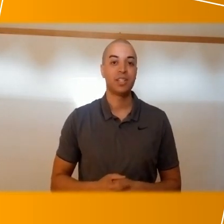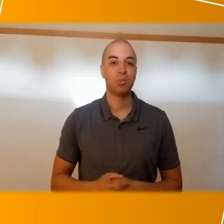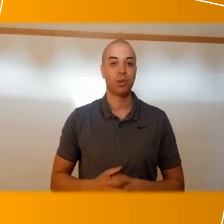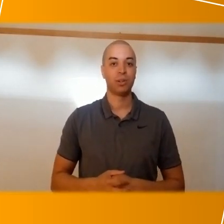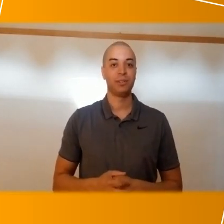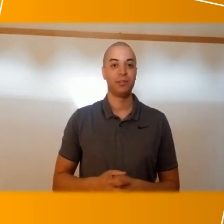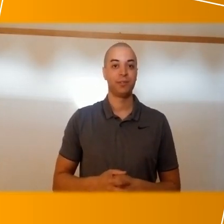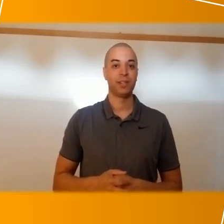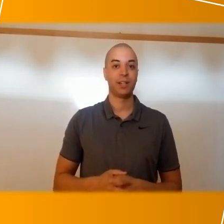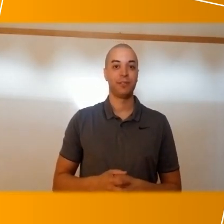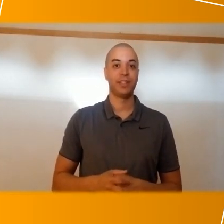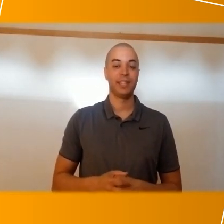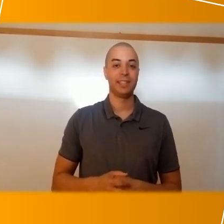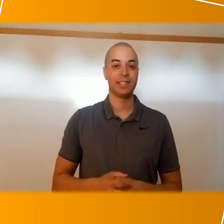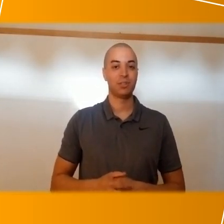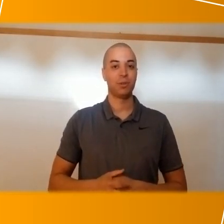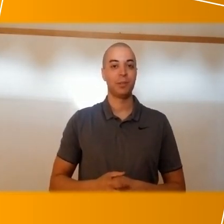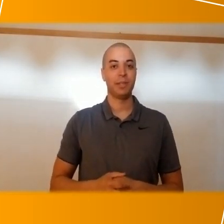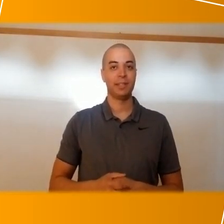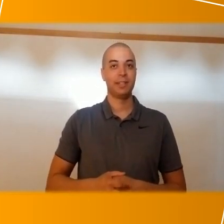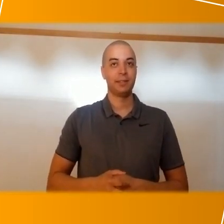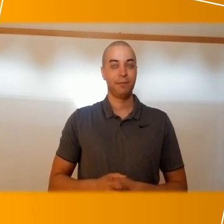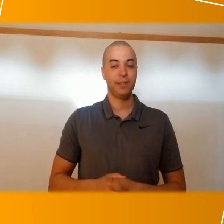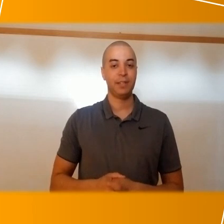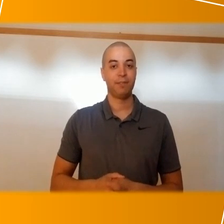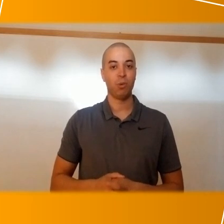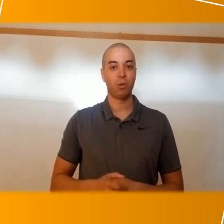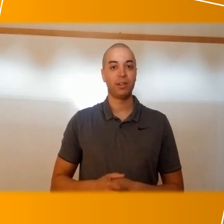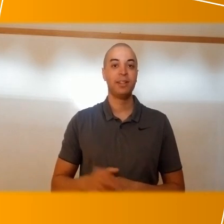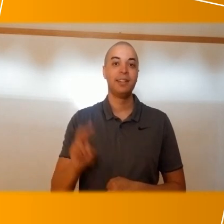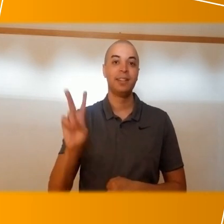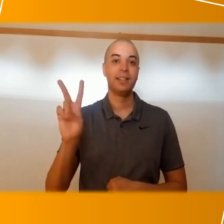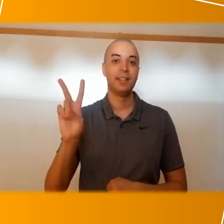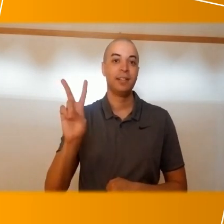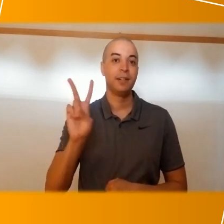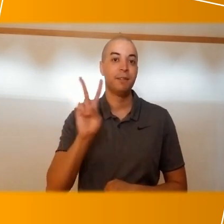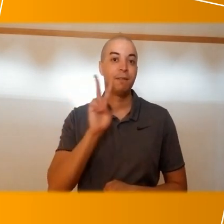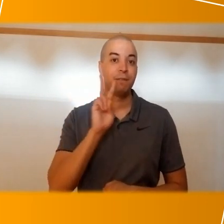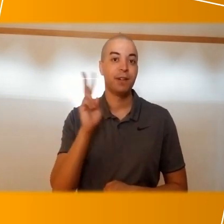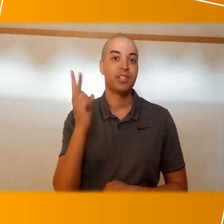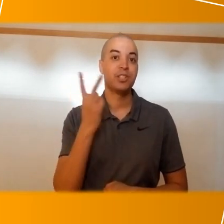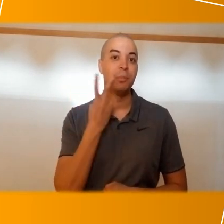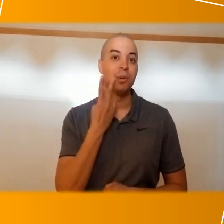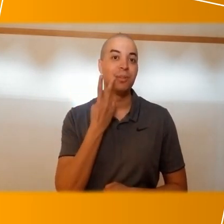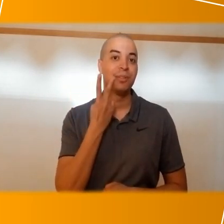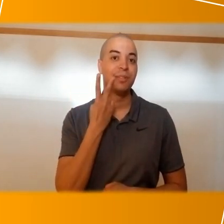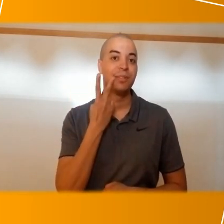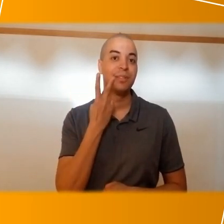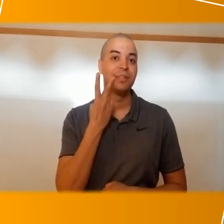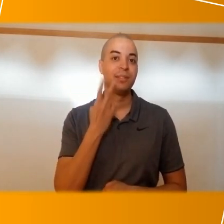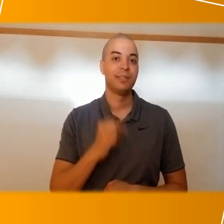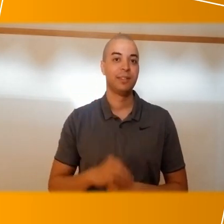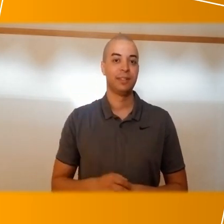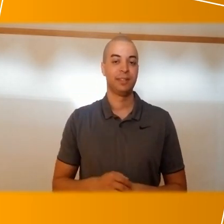Our next word for letter V is going to be V for vegetable.